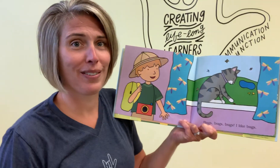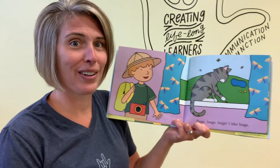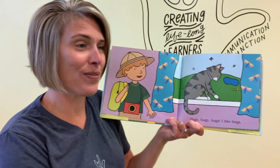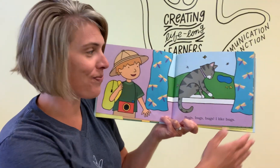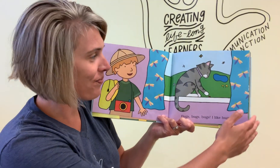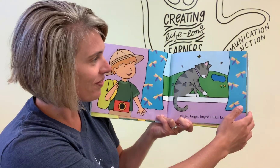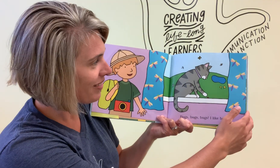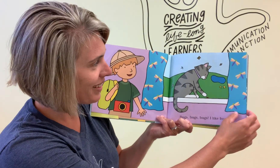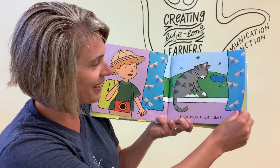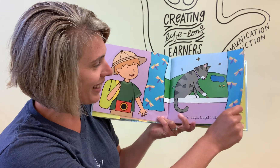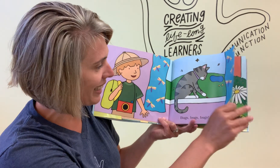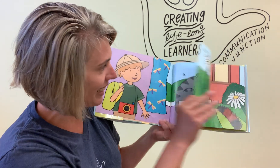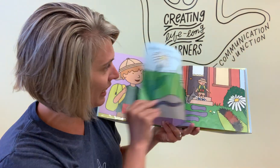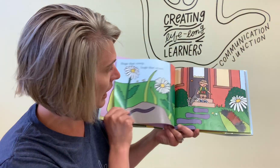go.